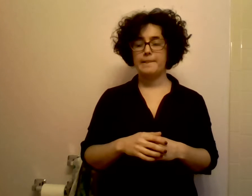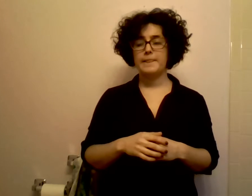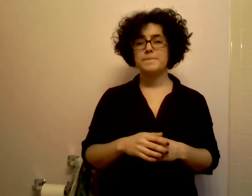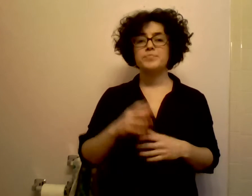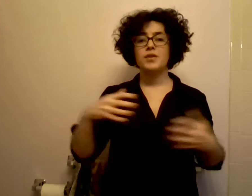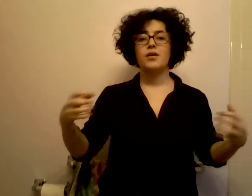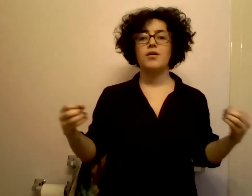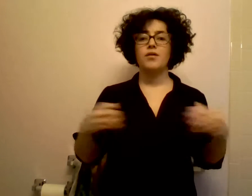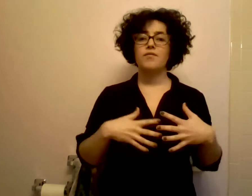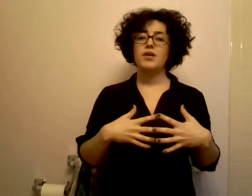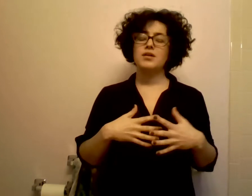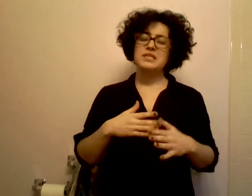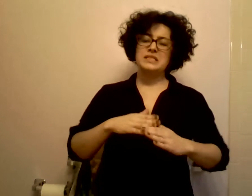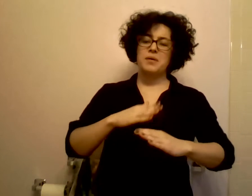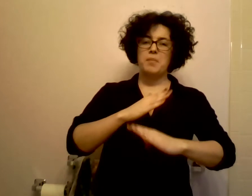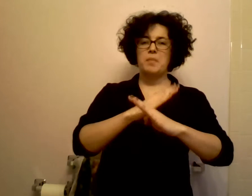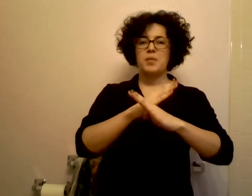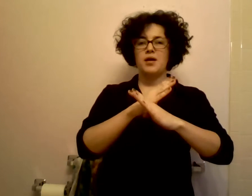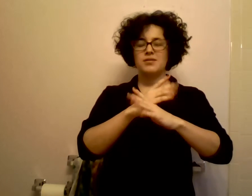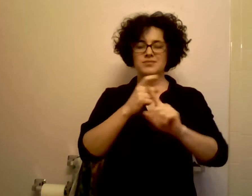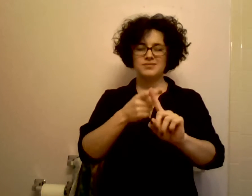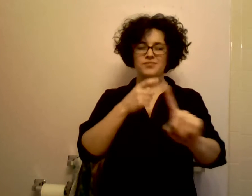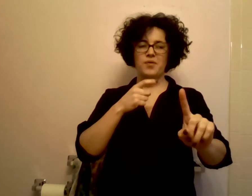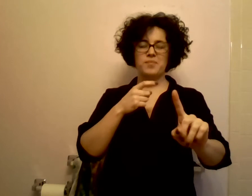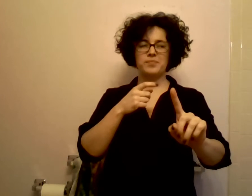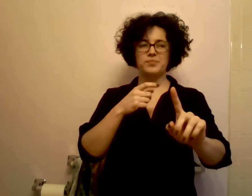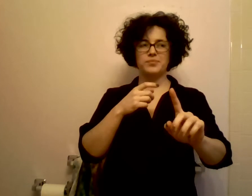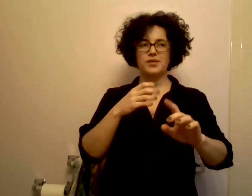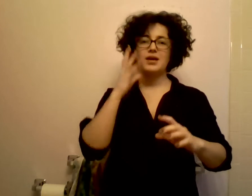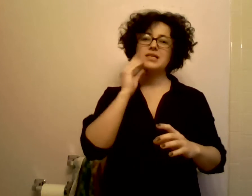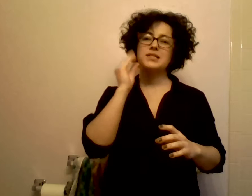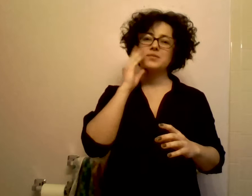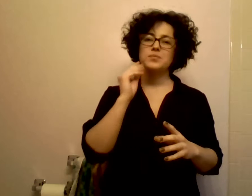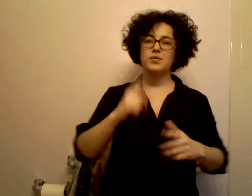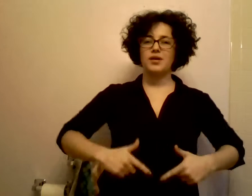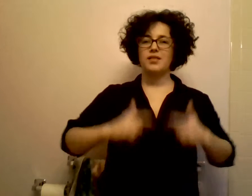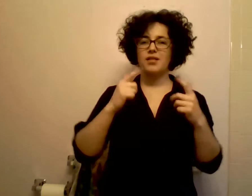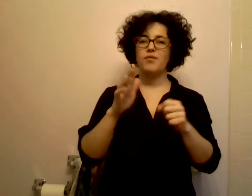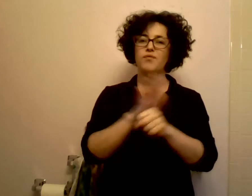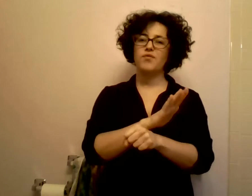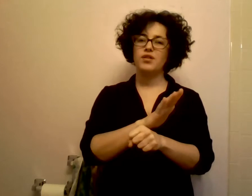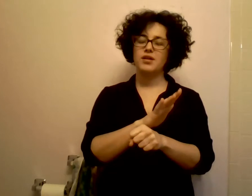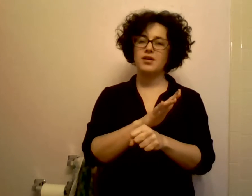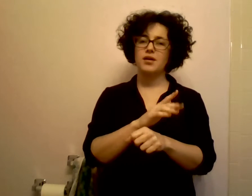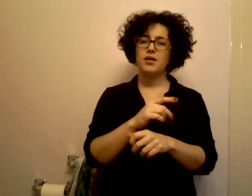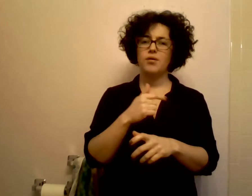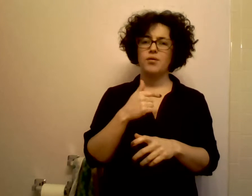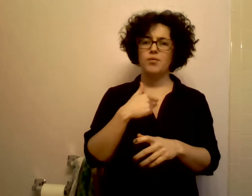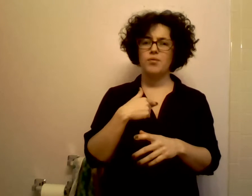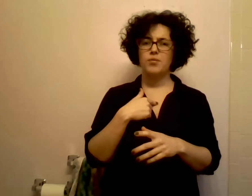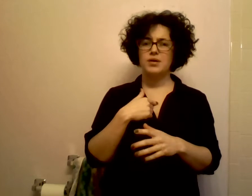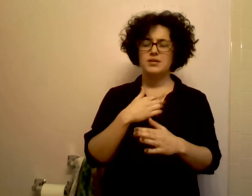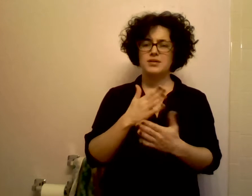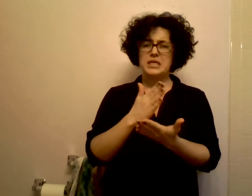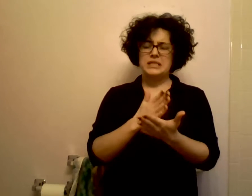lives fully. We hold back from participating in life fully because we are afraid. We're afraid to